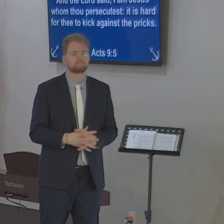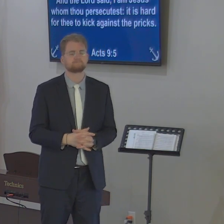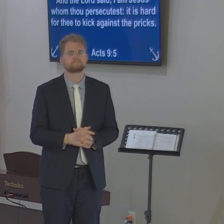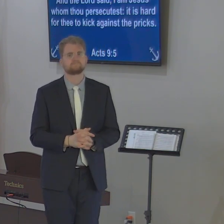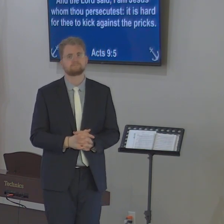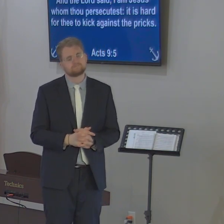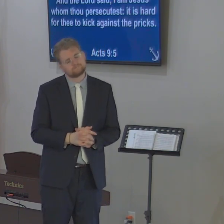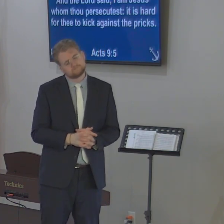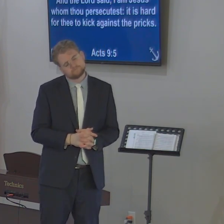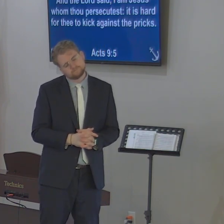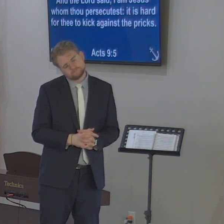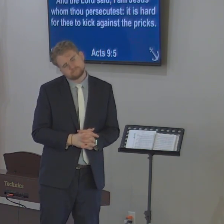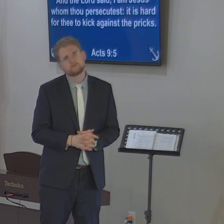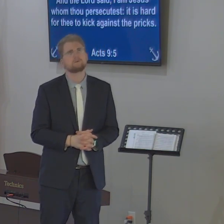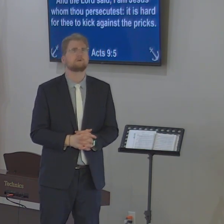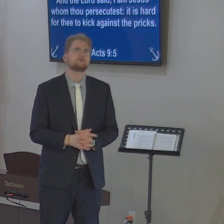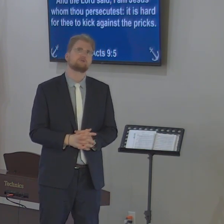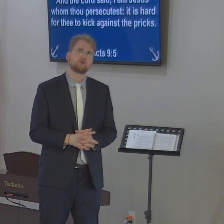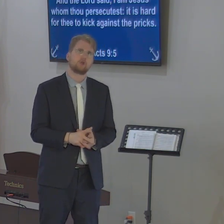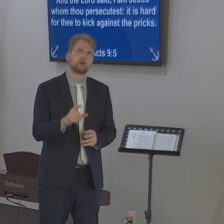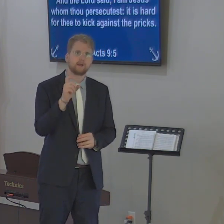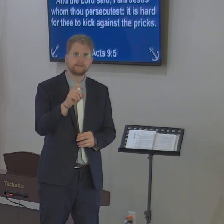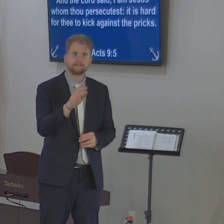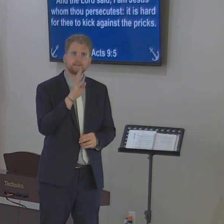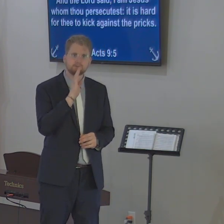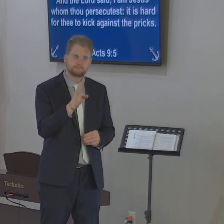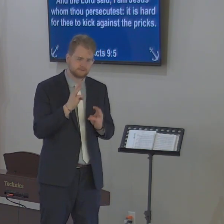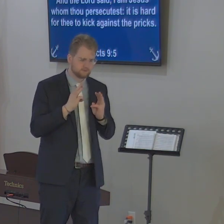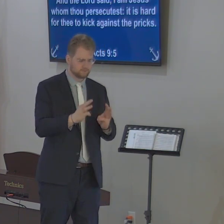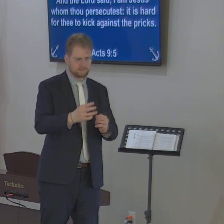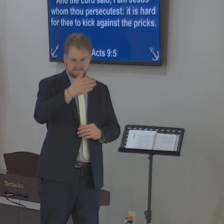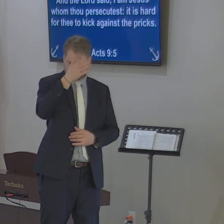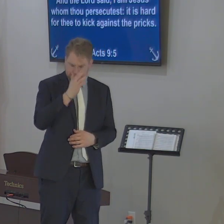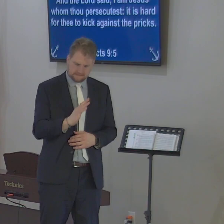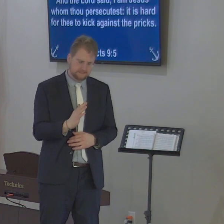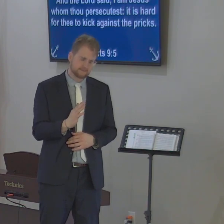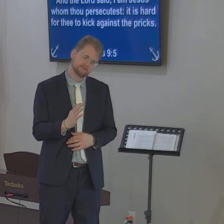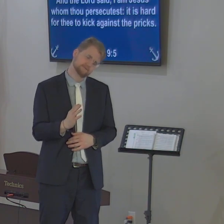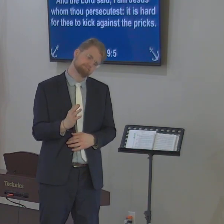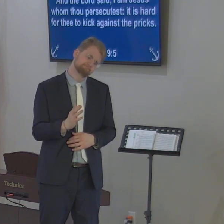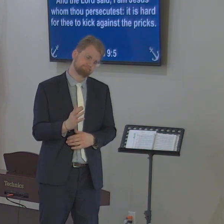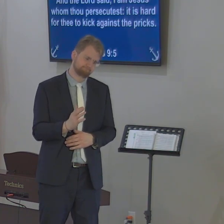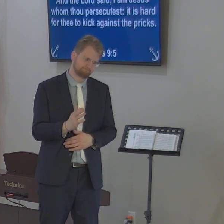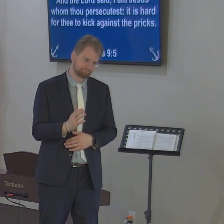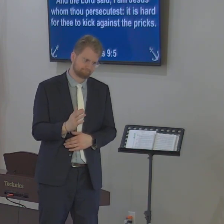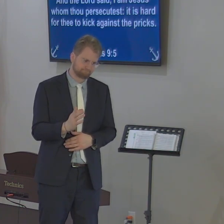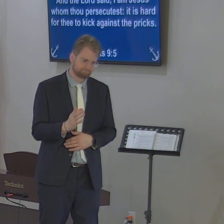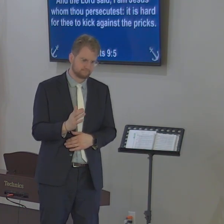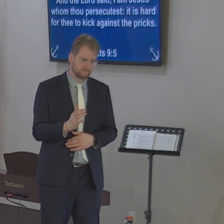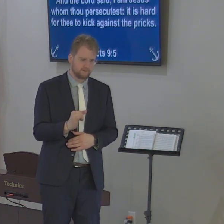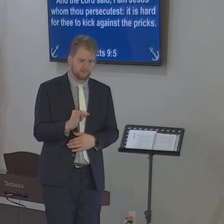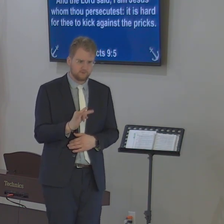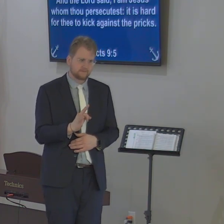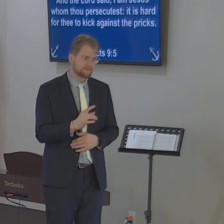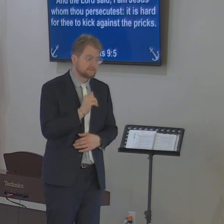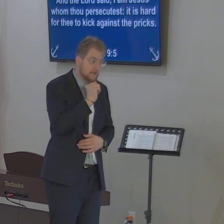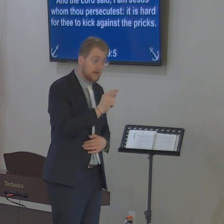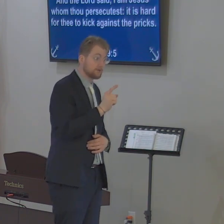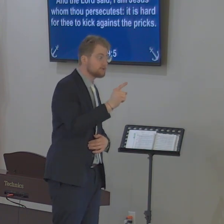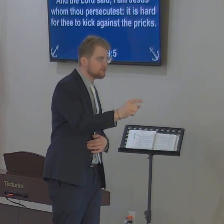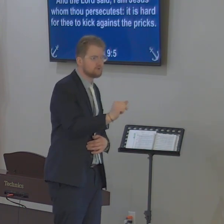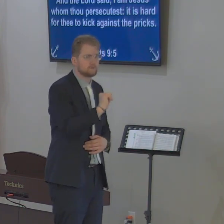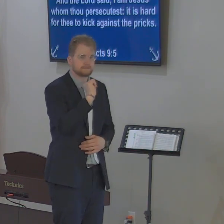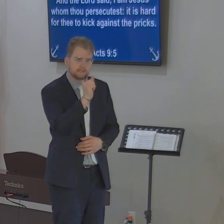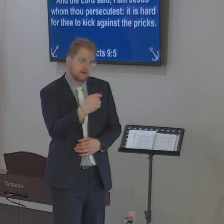And so there's a mechanism or a way that God has deemed in this life. If it's not you, and if it's not me, and if it's